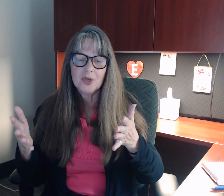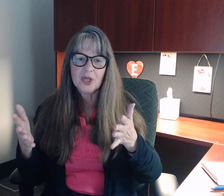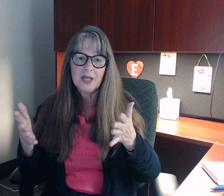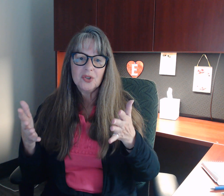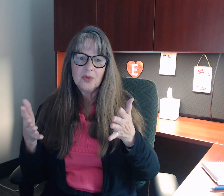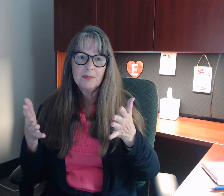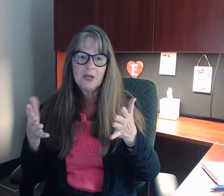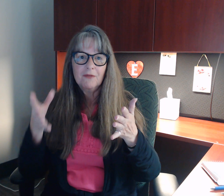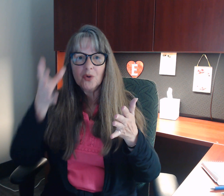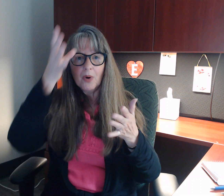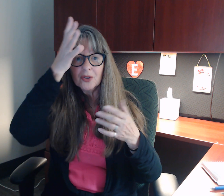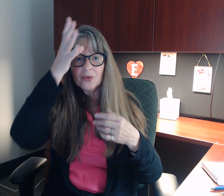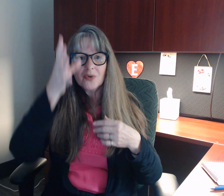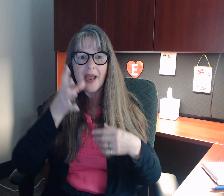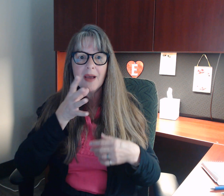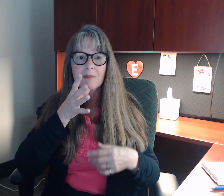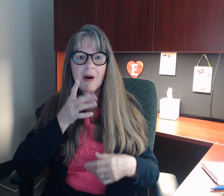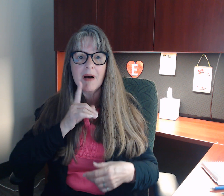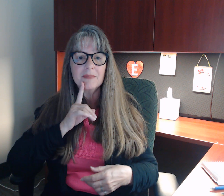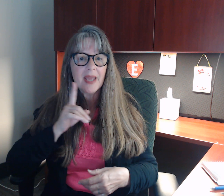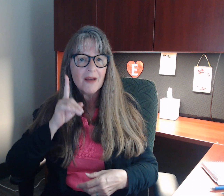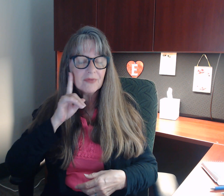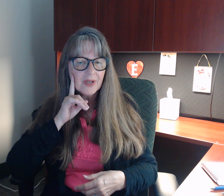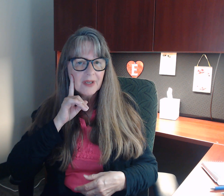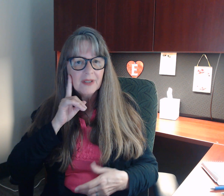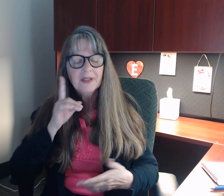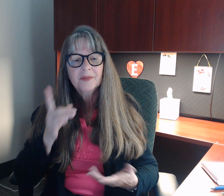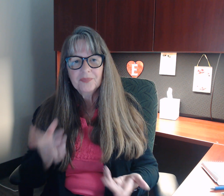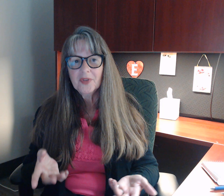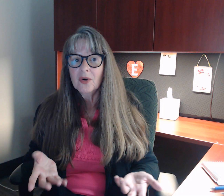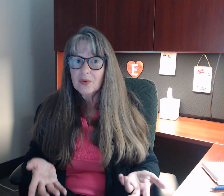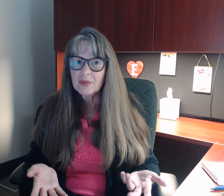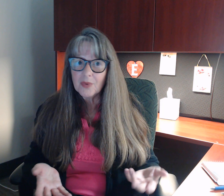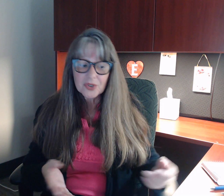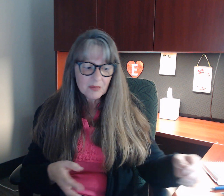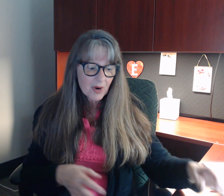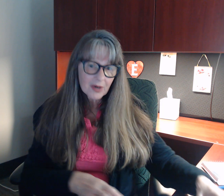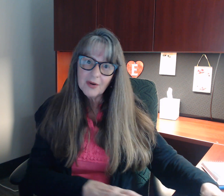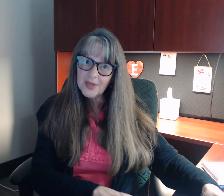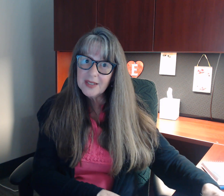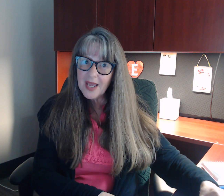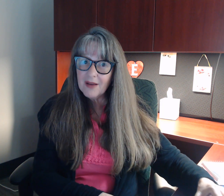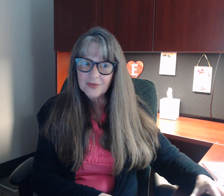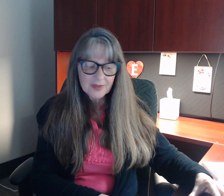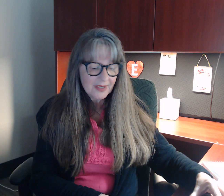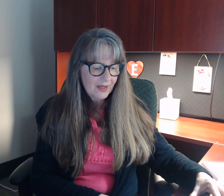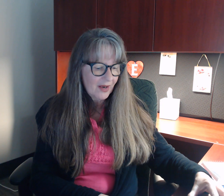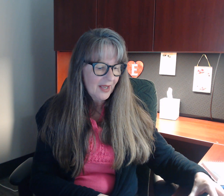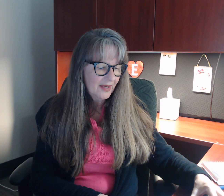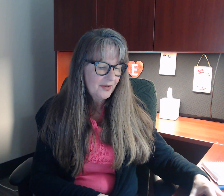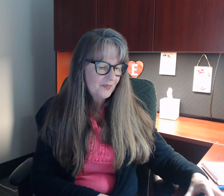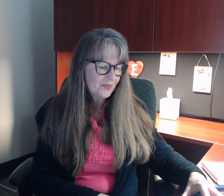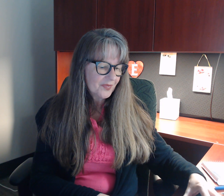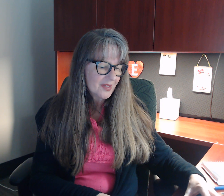I do it. But if you want to do dad, mom, deaf, question mark, are they deaf? And